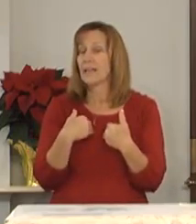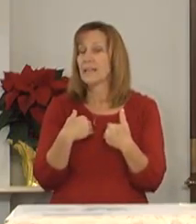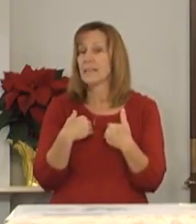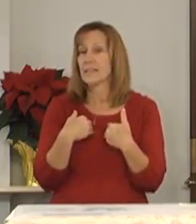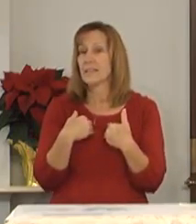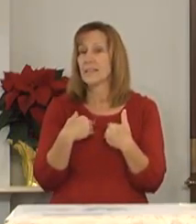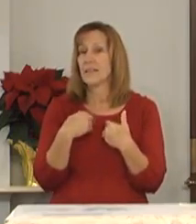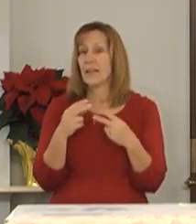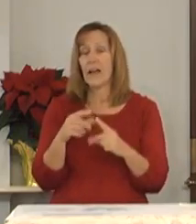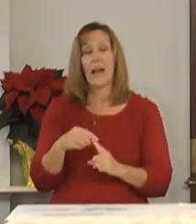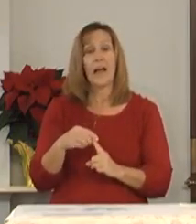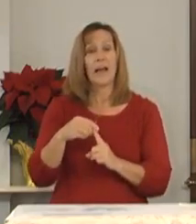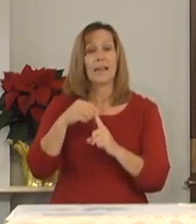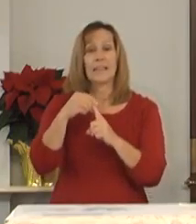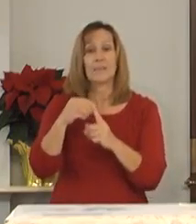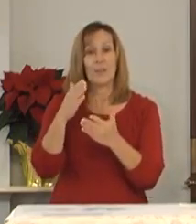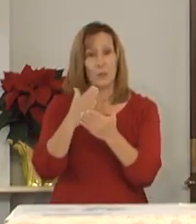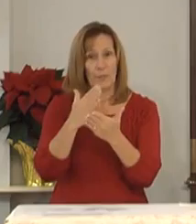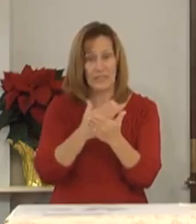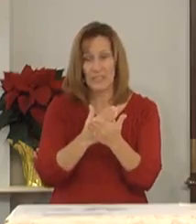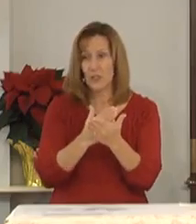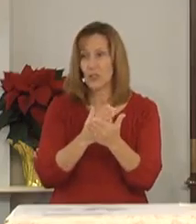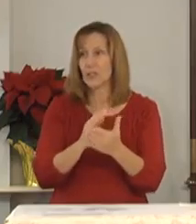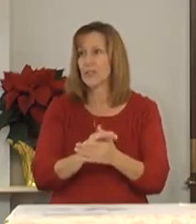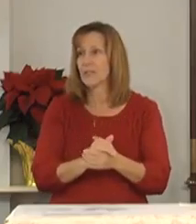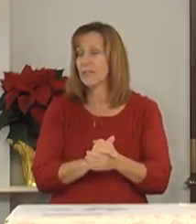very special message.